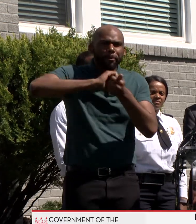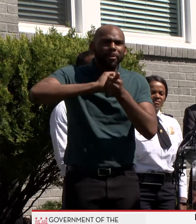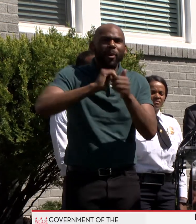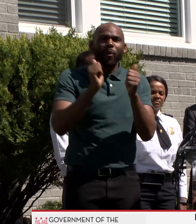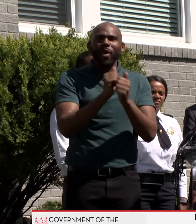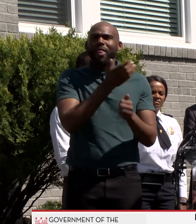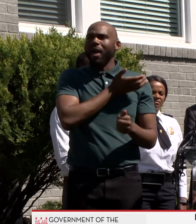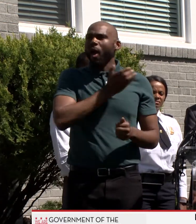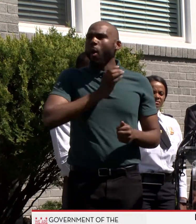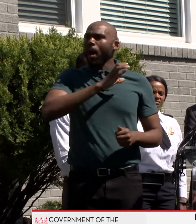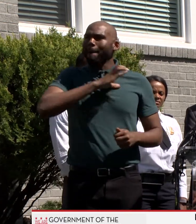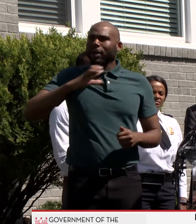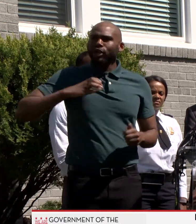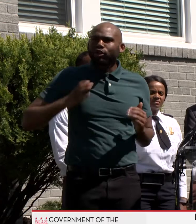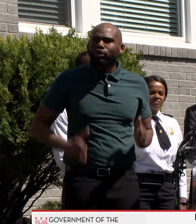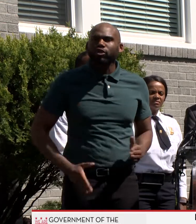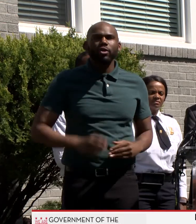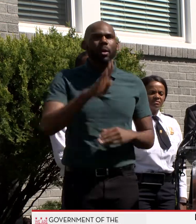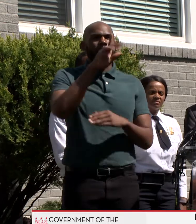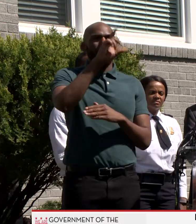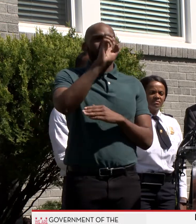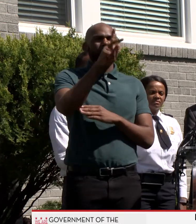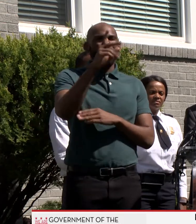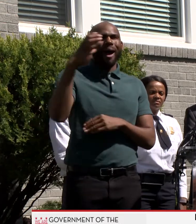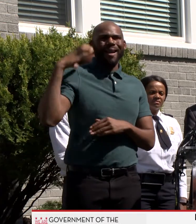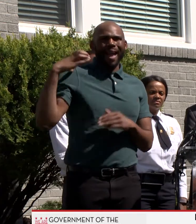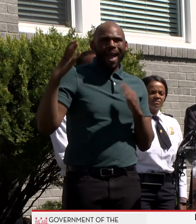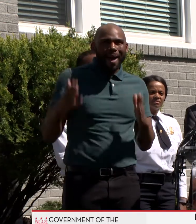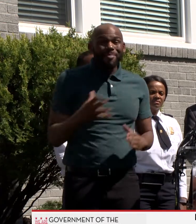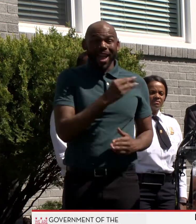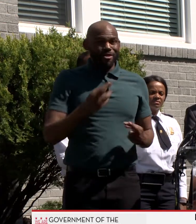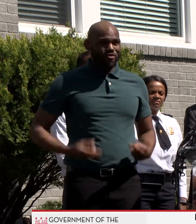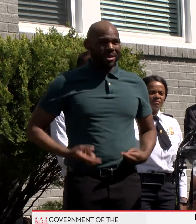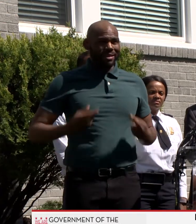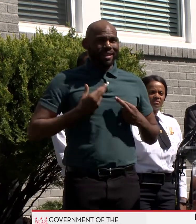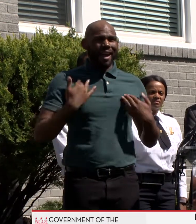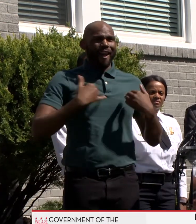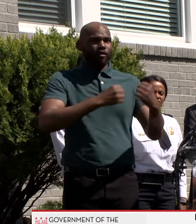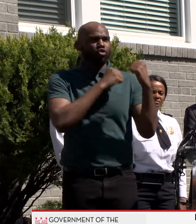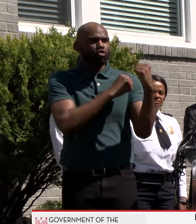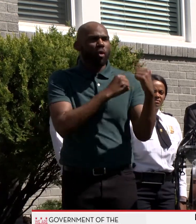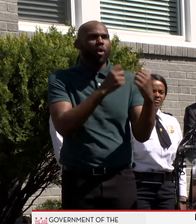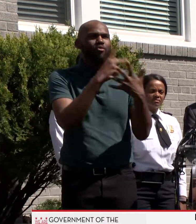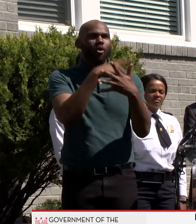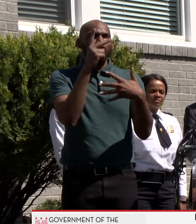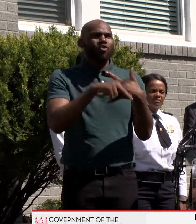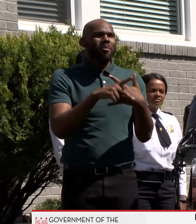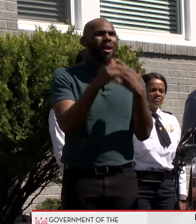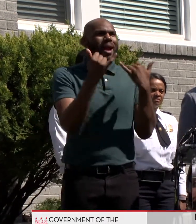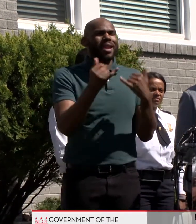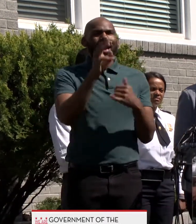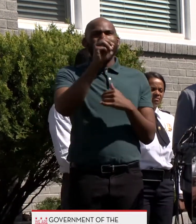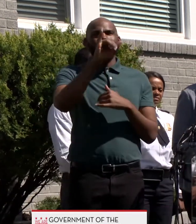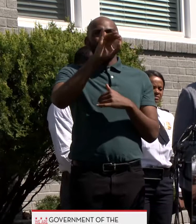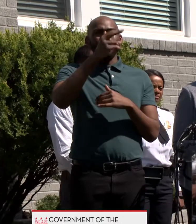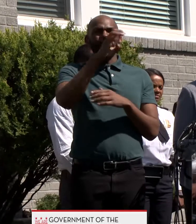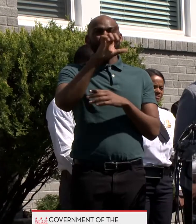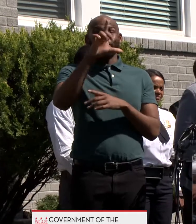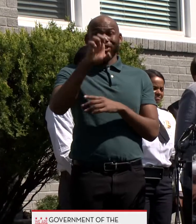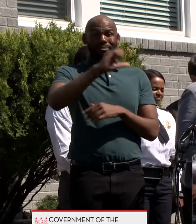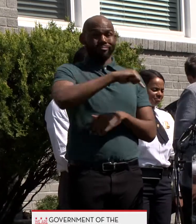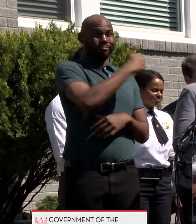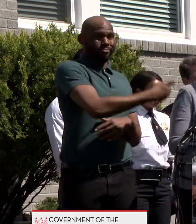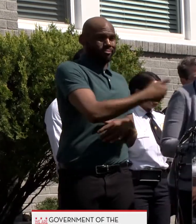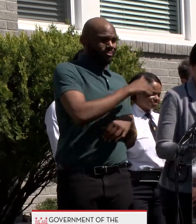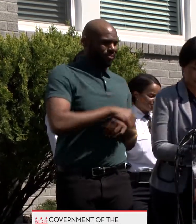our commissioners, with our block captains, and with our residents to have a strong program. Let me have Michelle come up and say a little bit more.